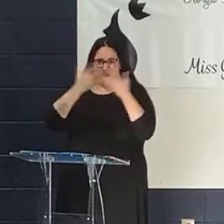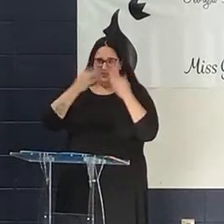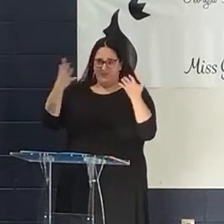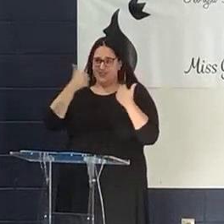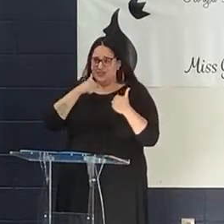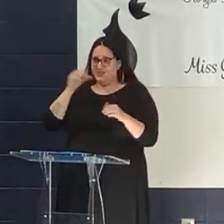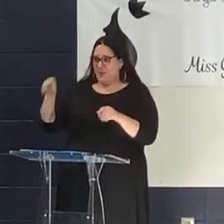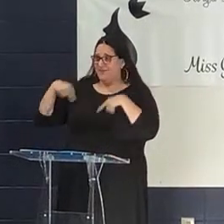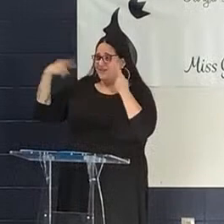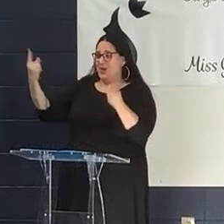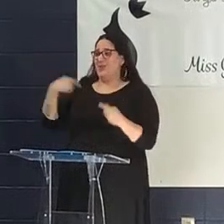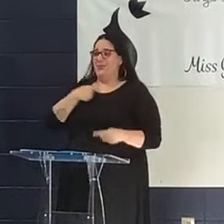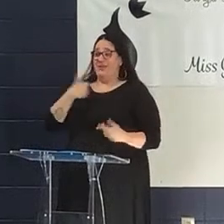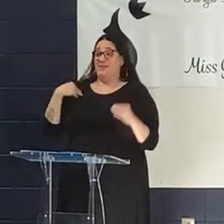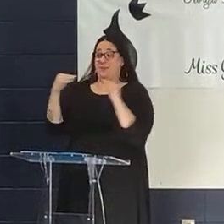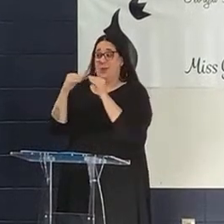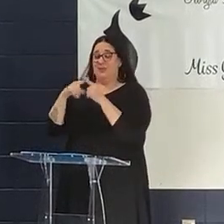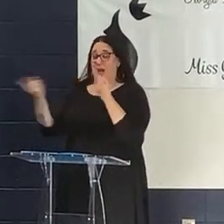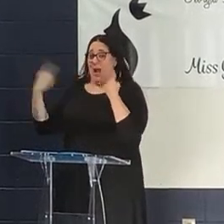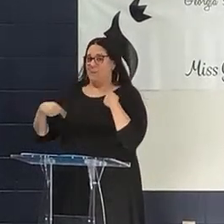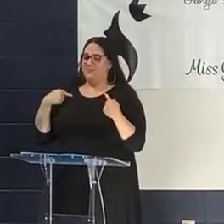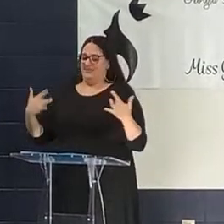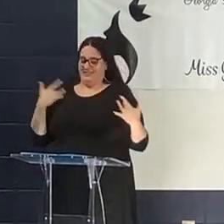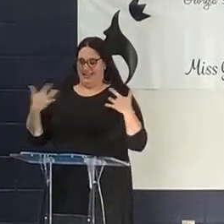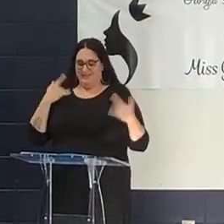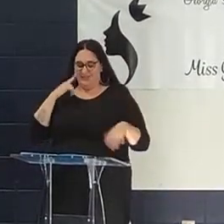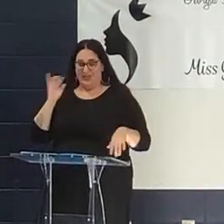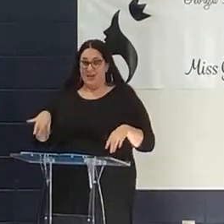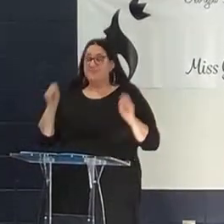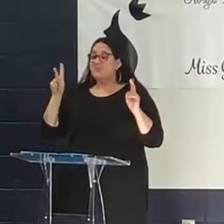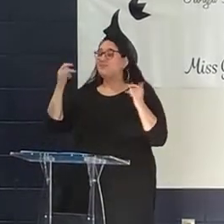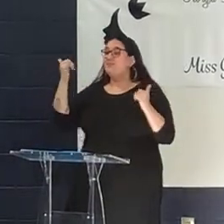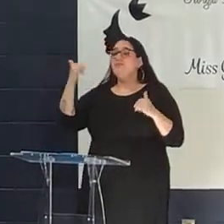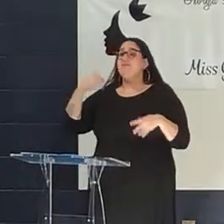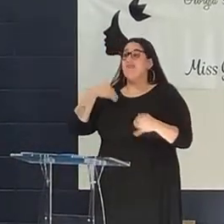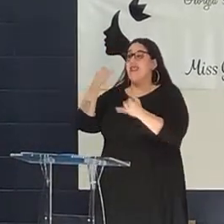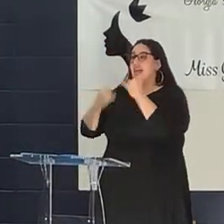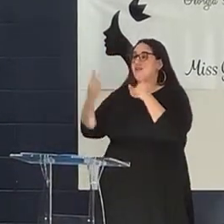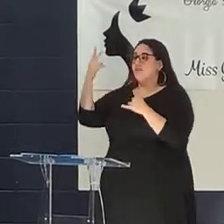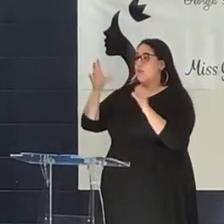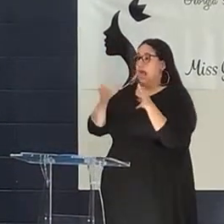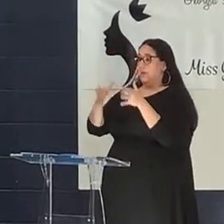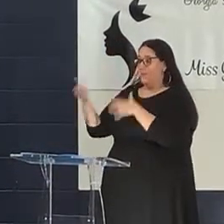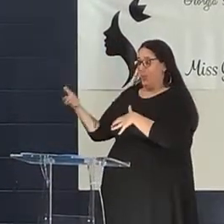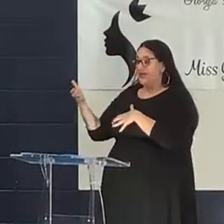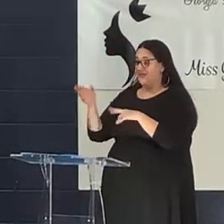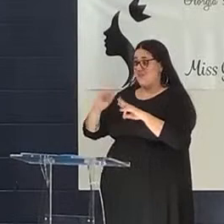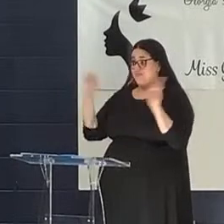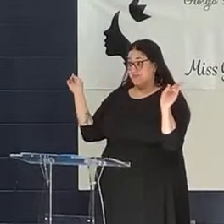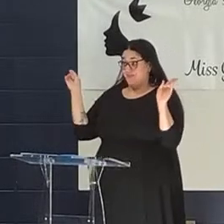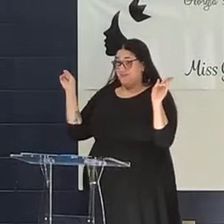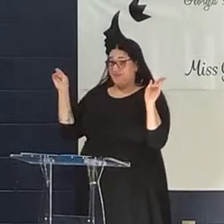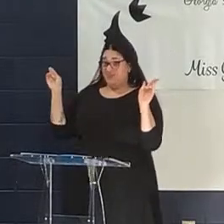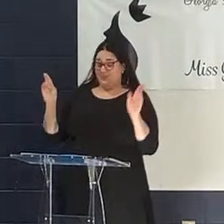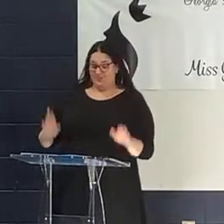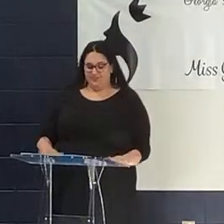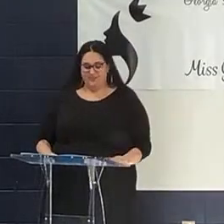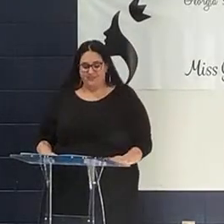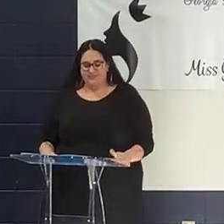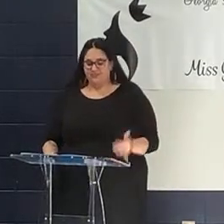Okay, see, we have a lot of beautiful young ladies so far, right? And there's more to come. Our lab, we've got two more categories to go, if